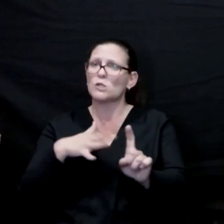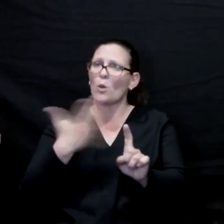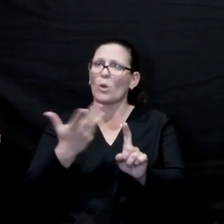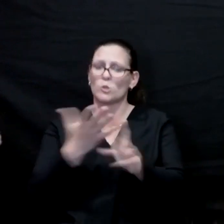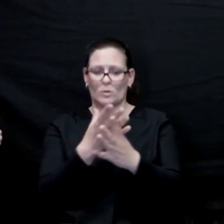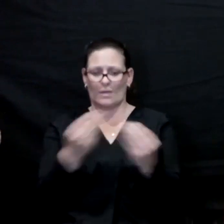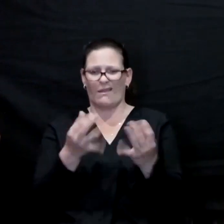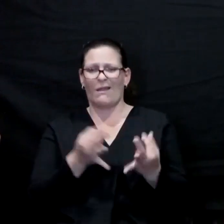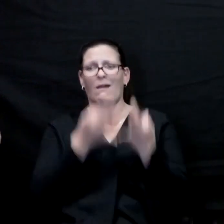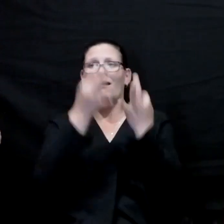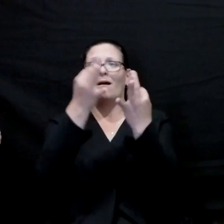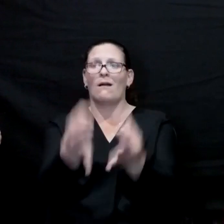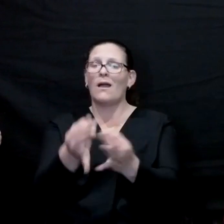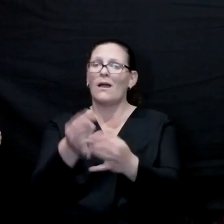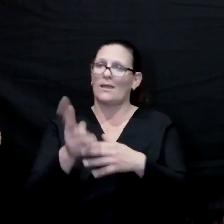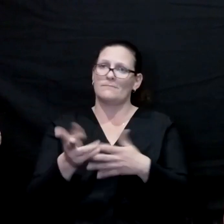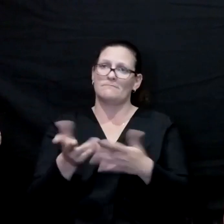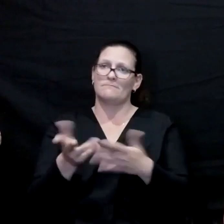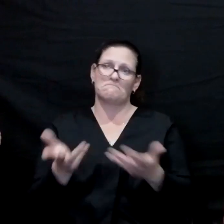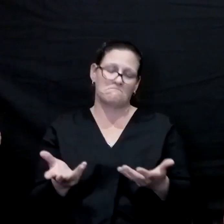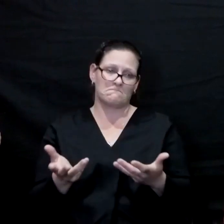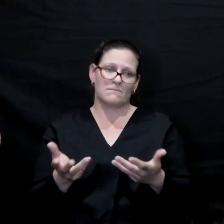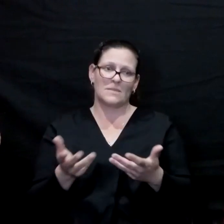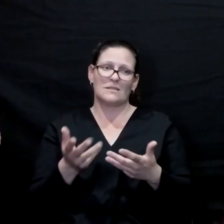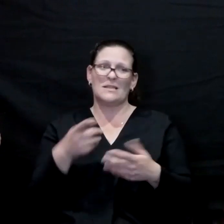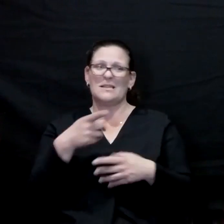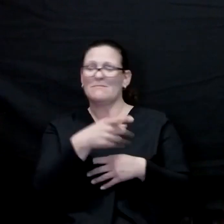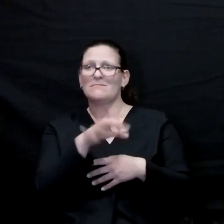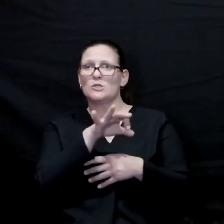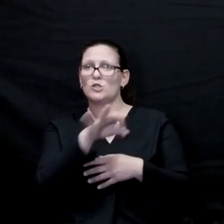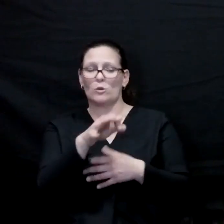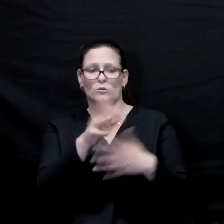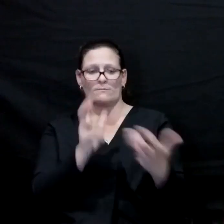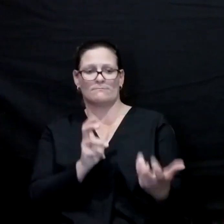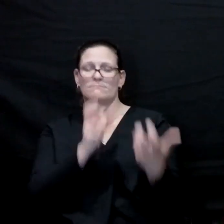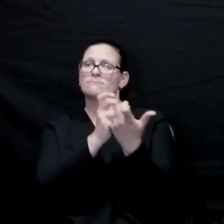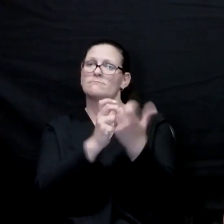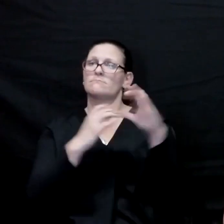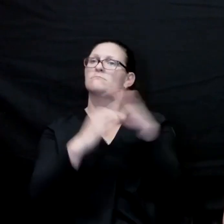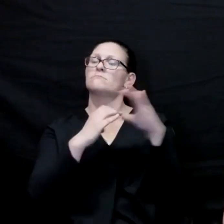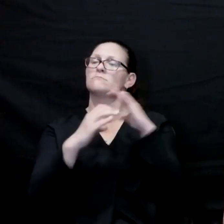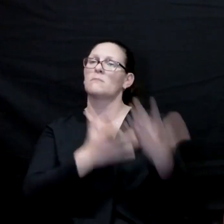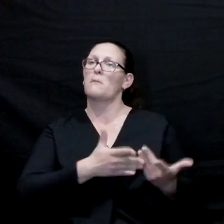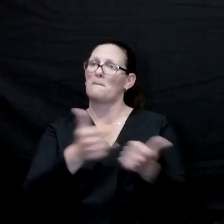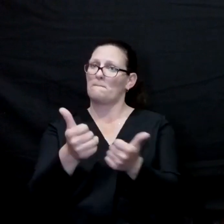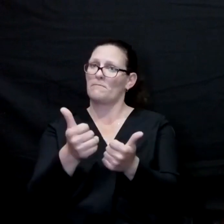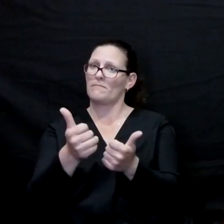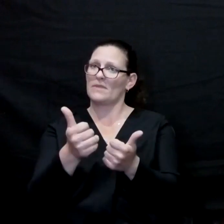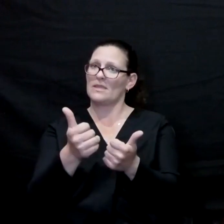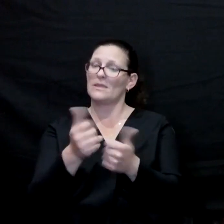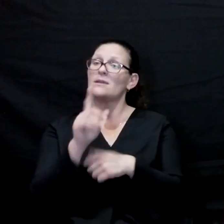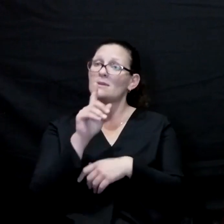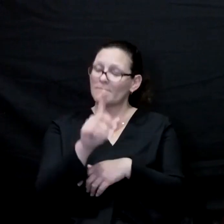and unfortunately, no reasonable adjustment had been made. But the person does have a right to put a claim